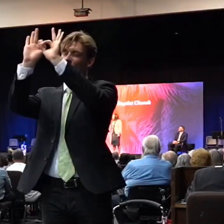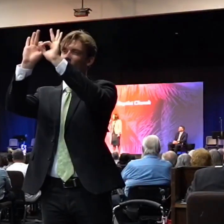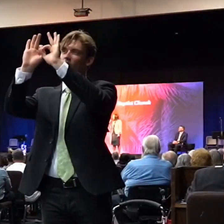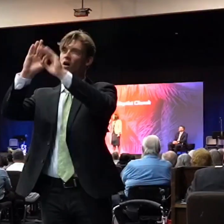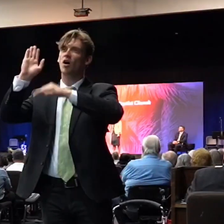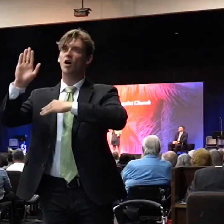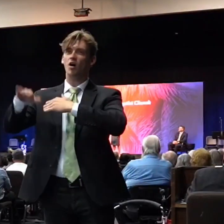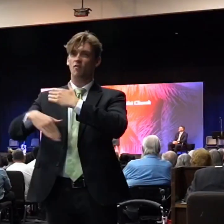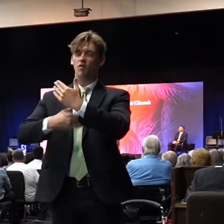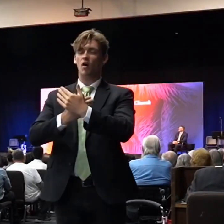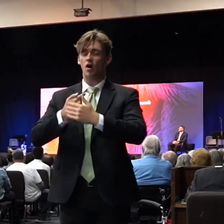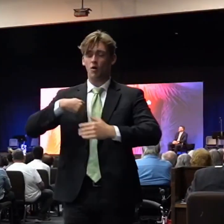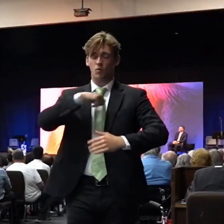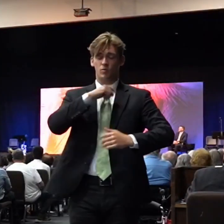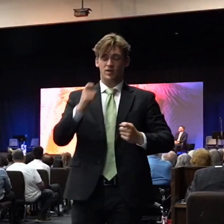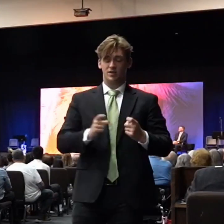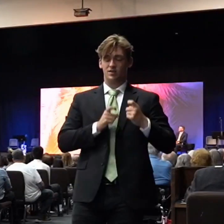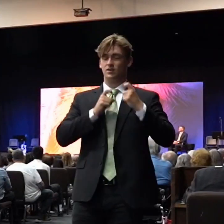all.